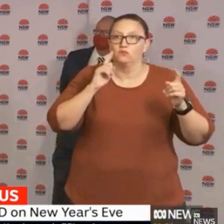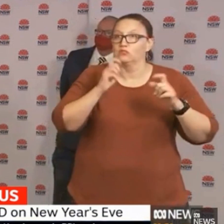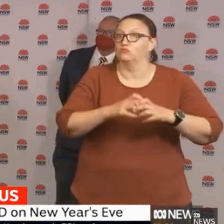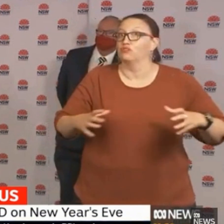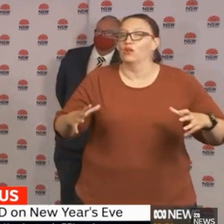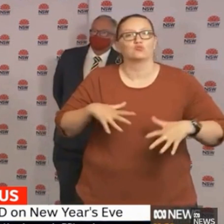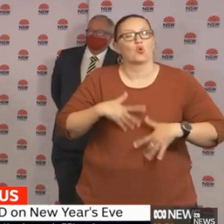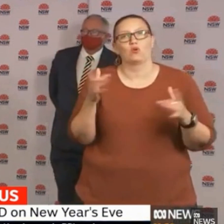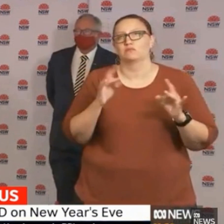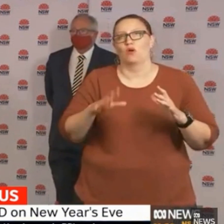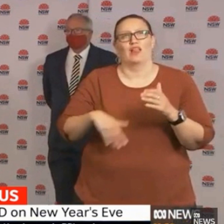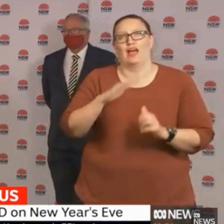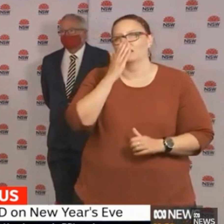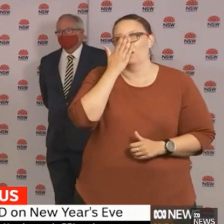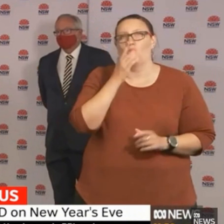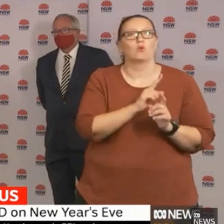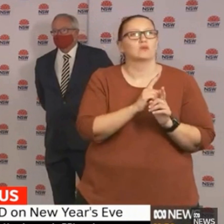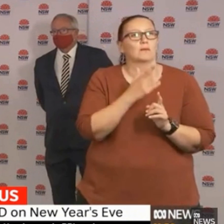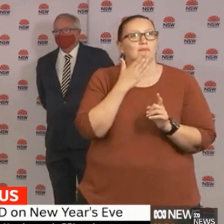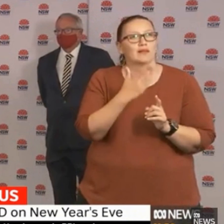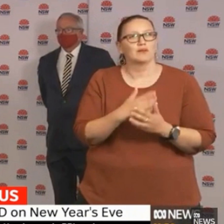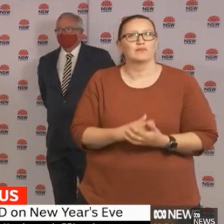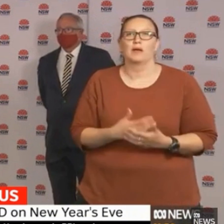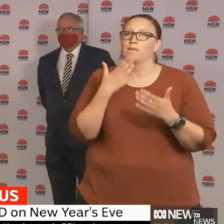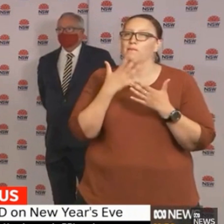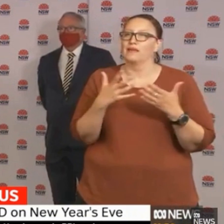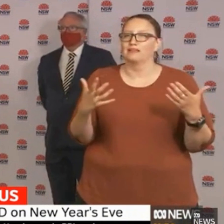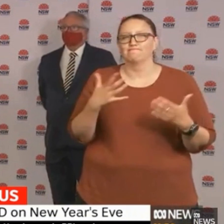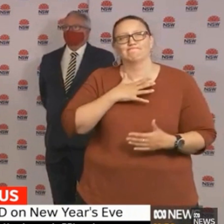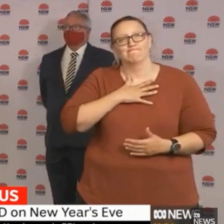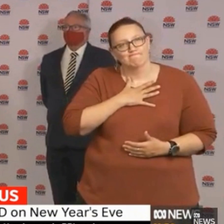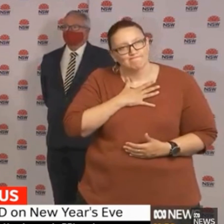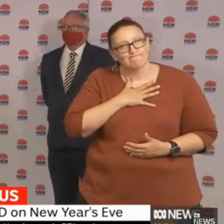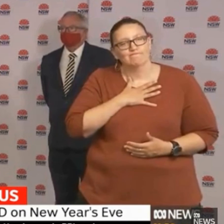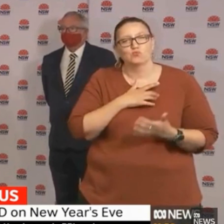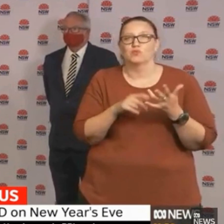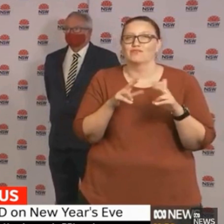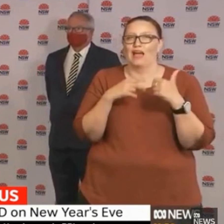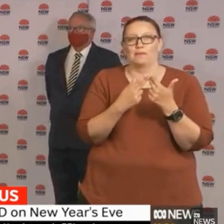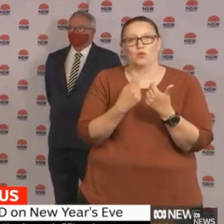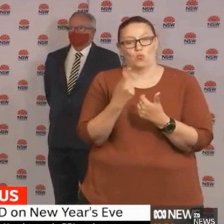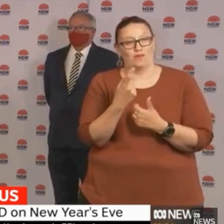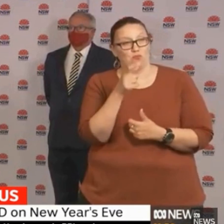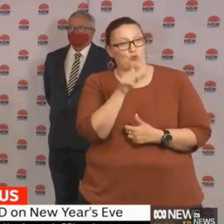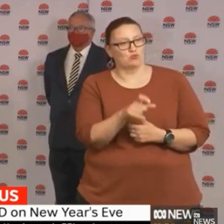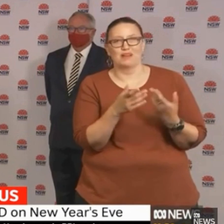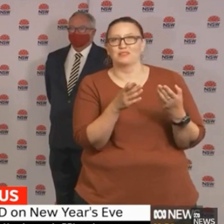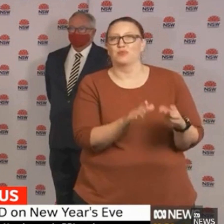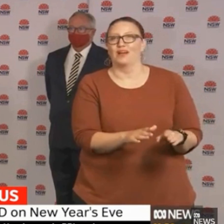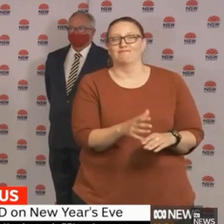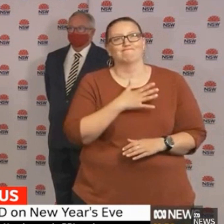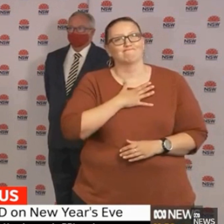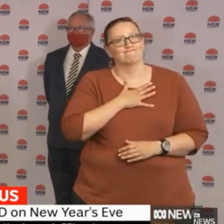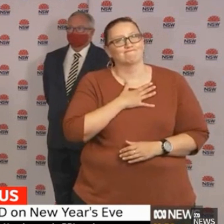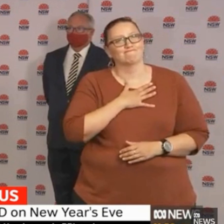and we don't want it ruined at the last minute. And can I also please extend my deepest condolences to the family who lost their loved one today from